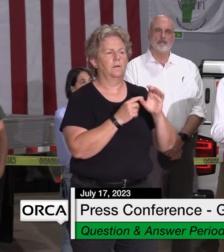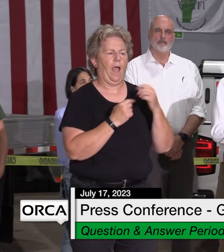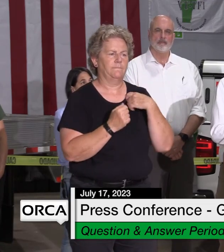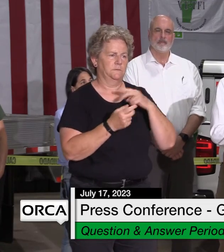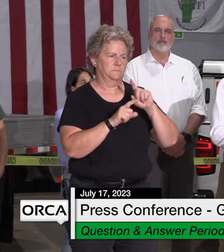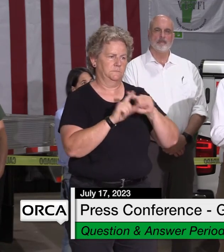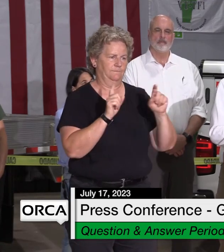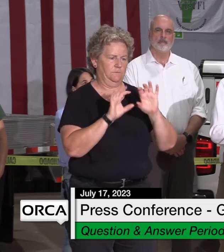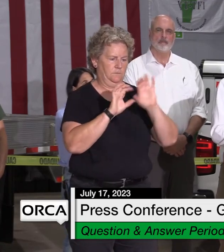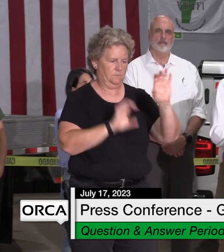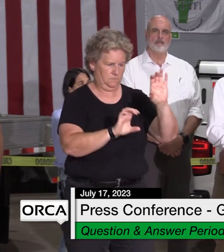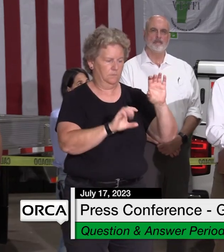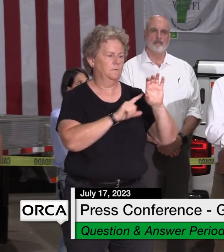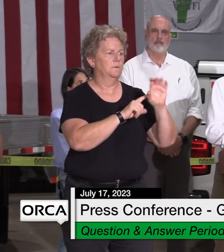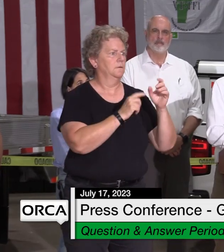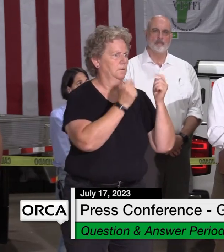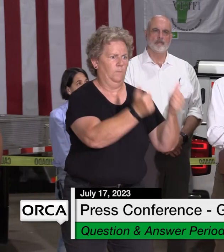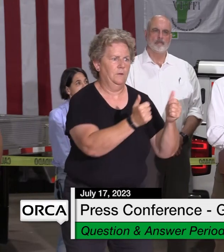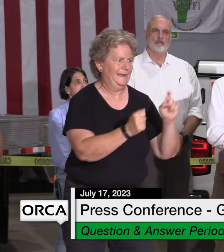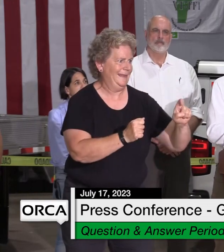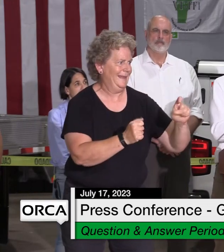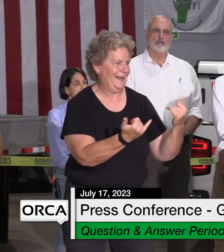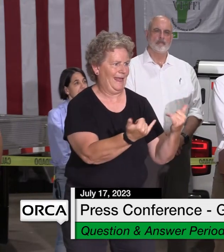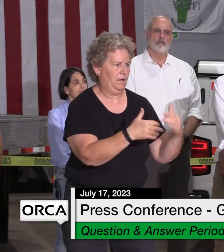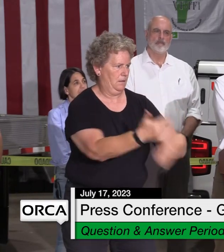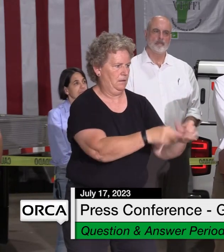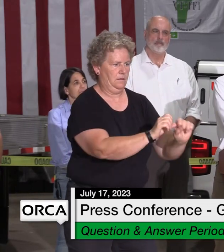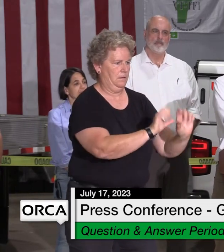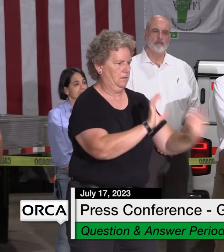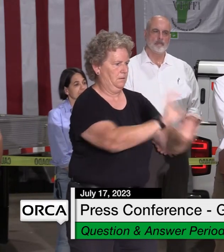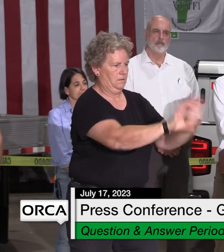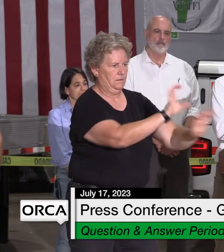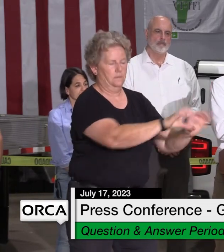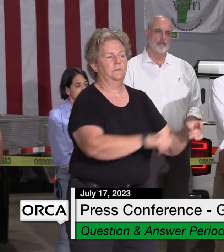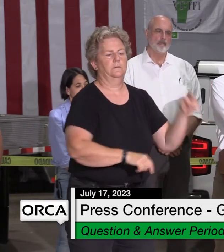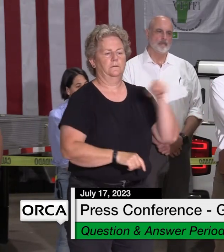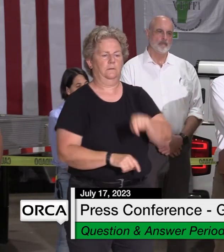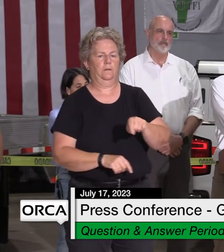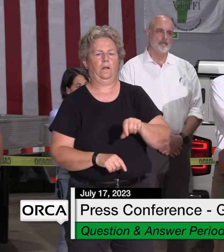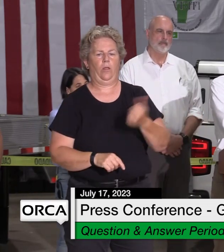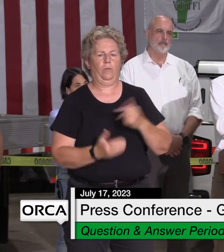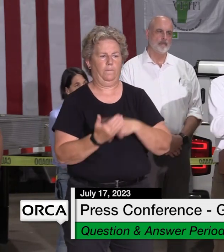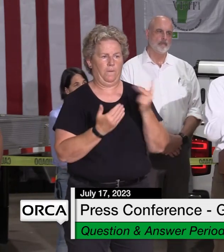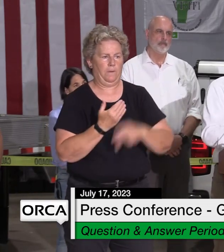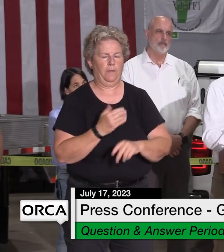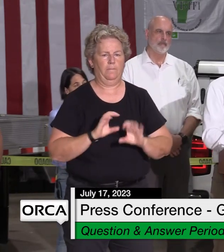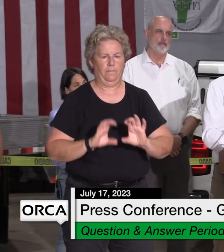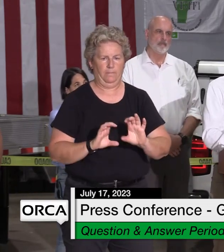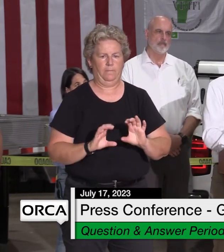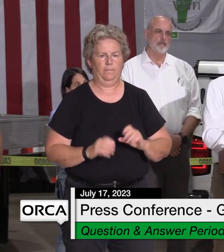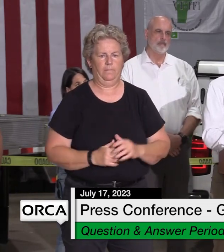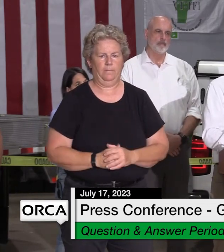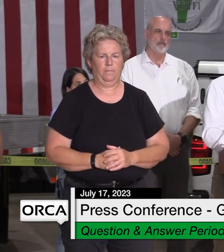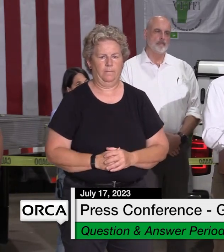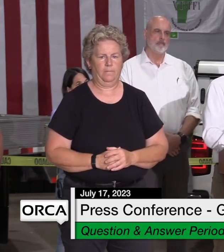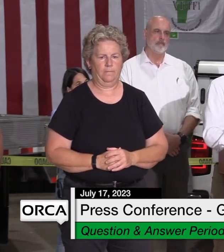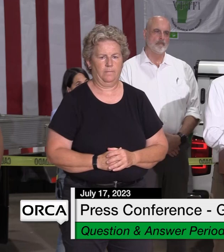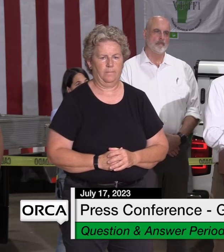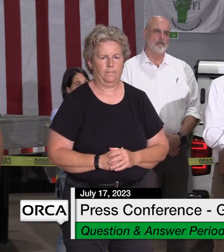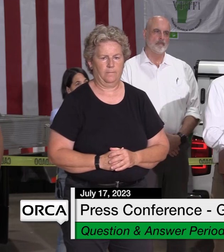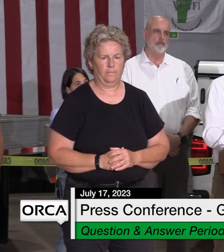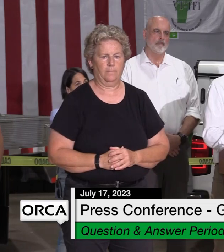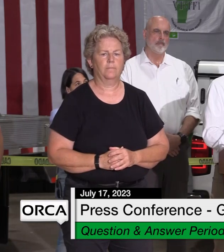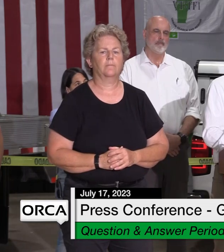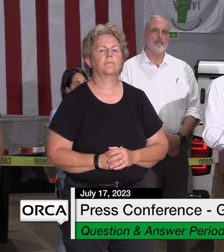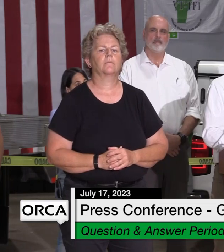lot of attention to making sure different communities are served well. The governor was pointing out the economic hardship that a lot of the communities we saw have already